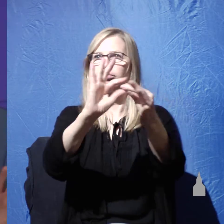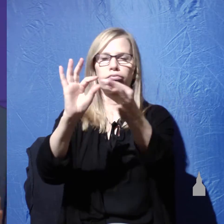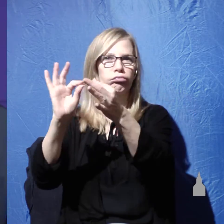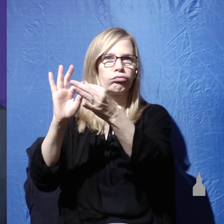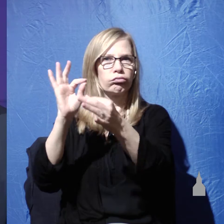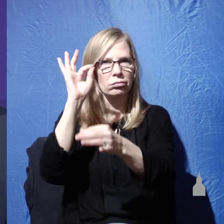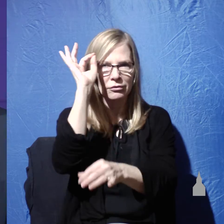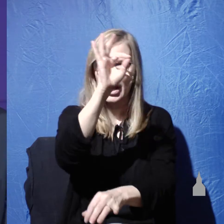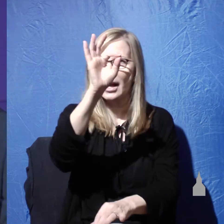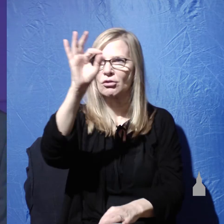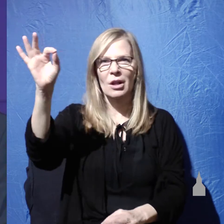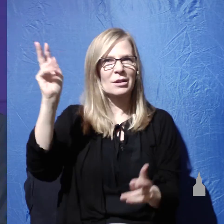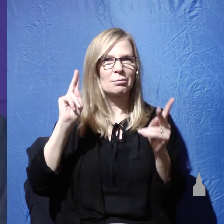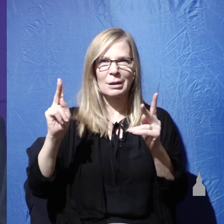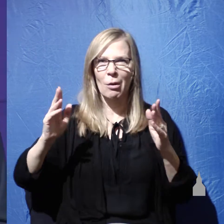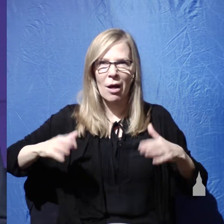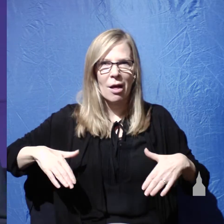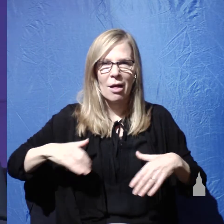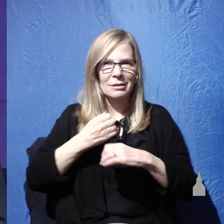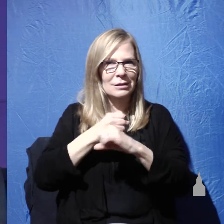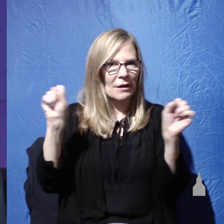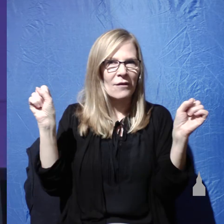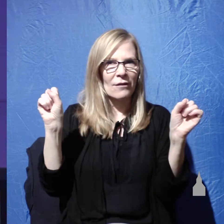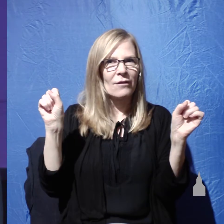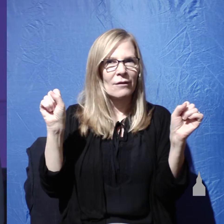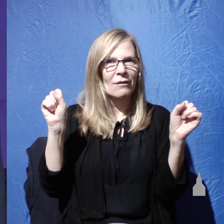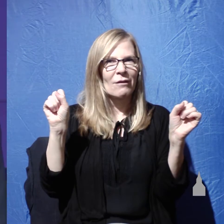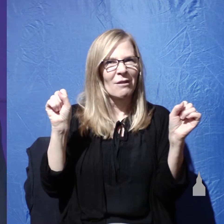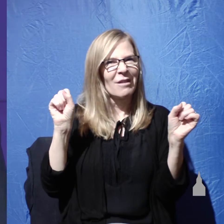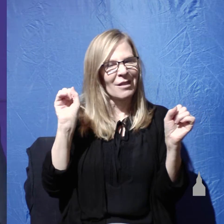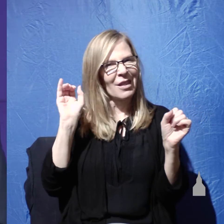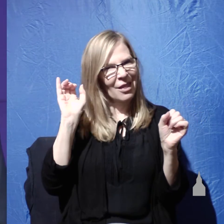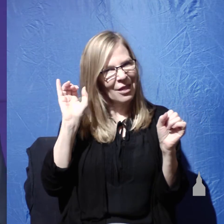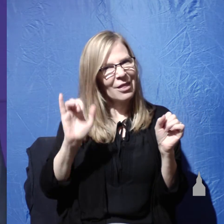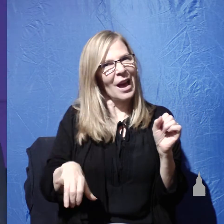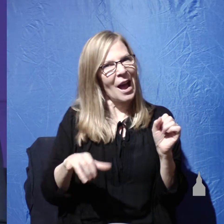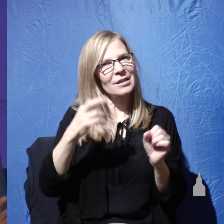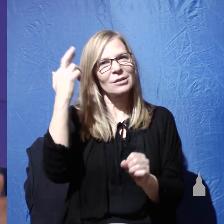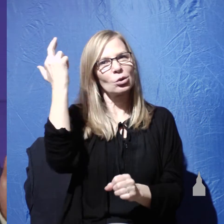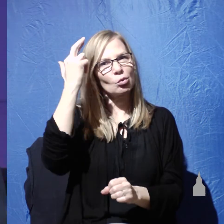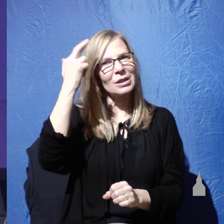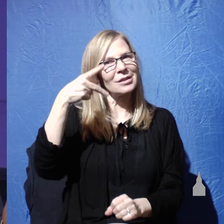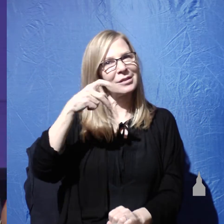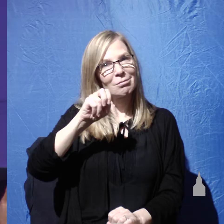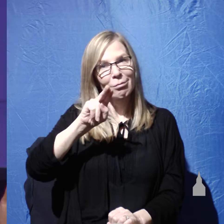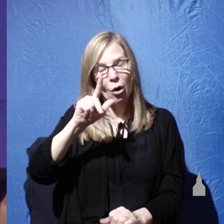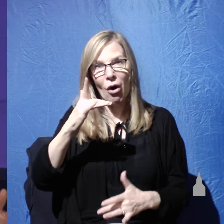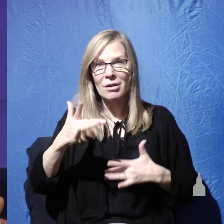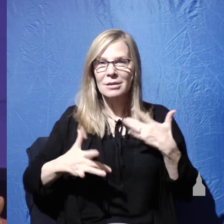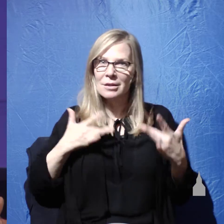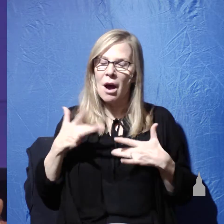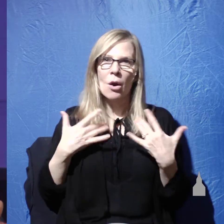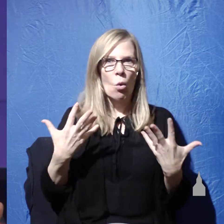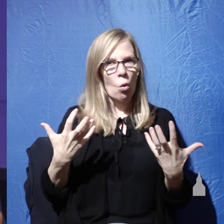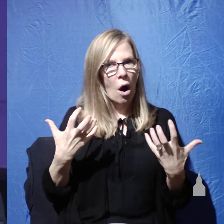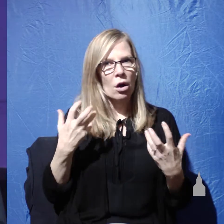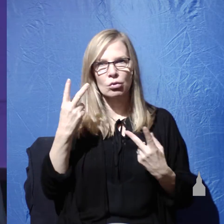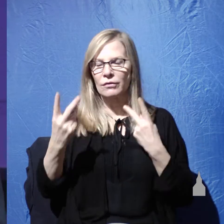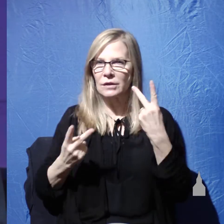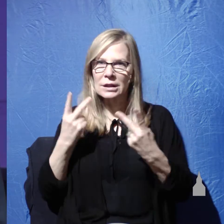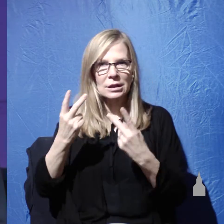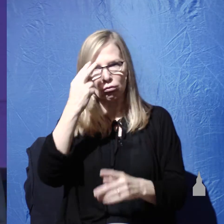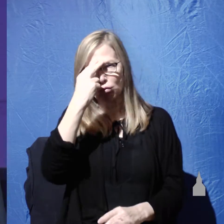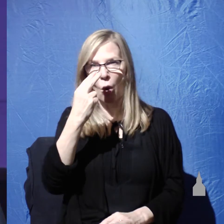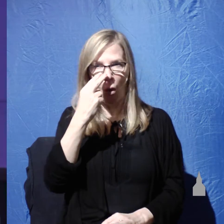evangelize the unsaved, and that's why he was so eager to visit Rome, the most important city of its day.